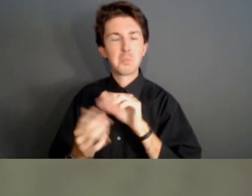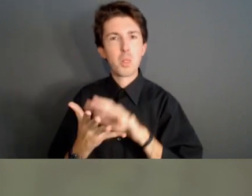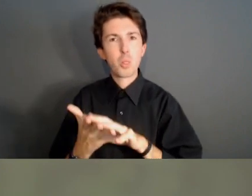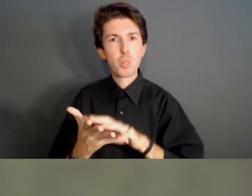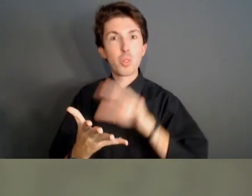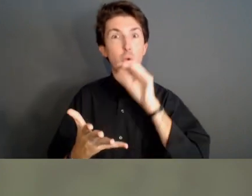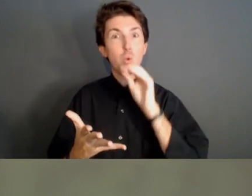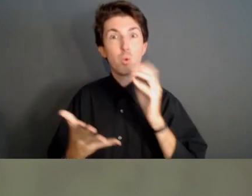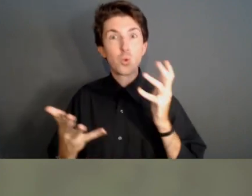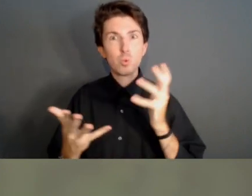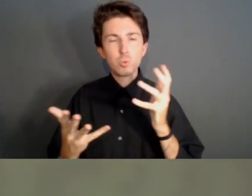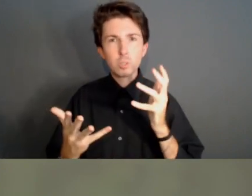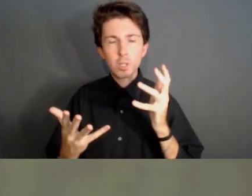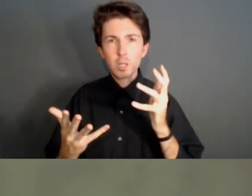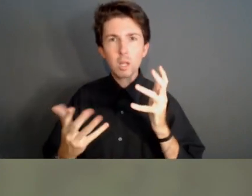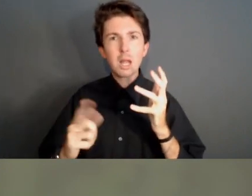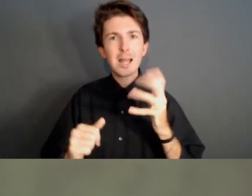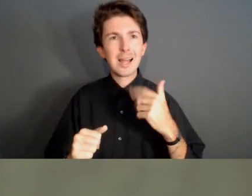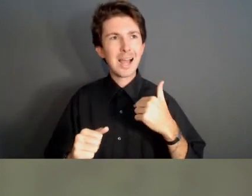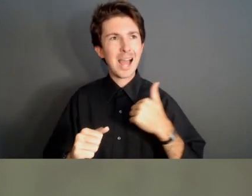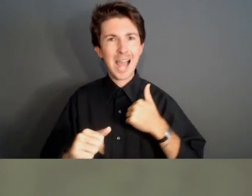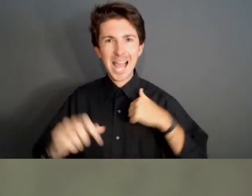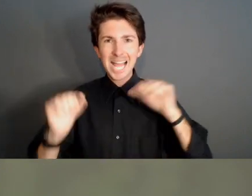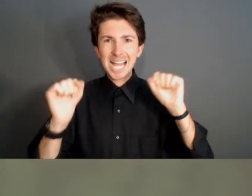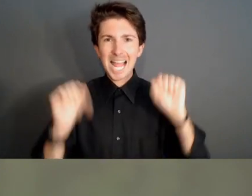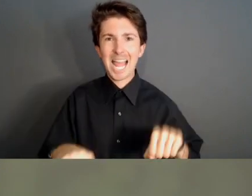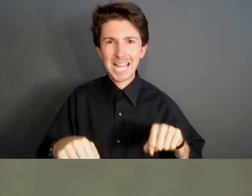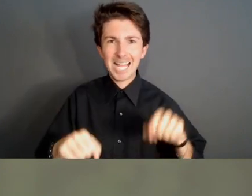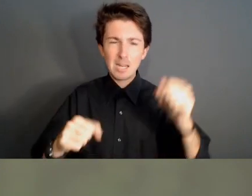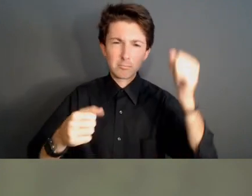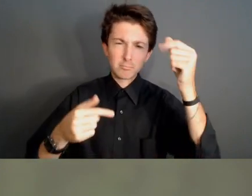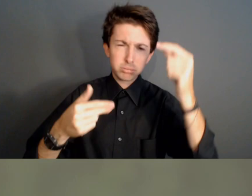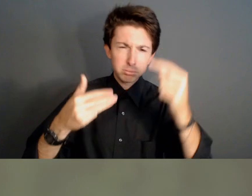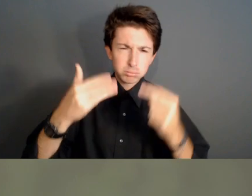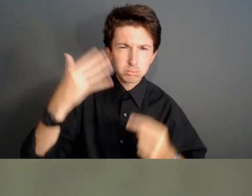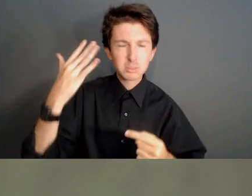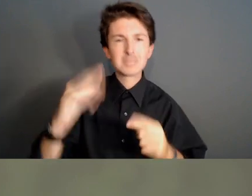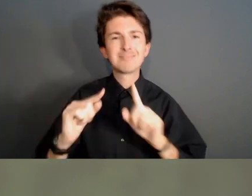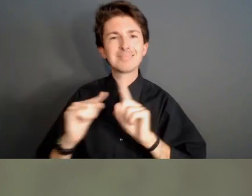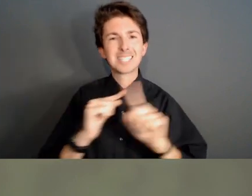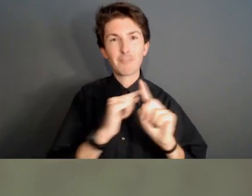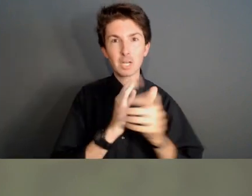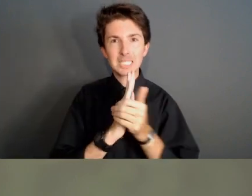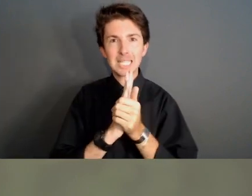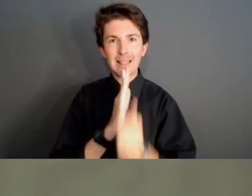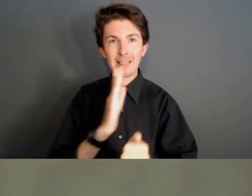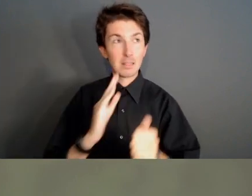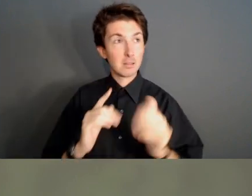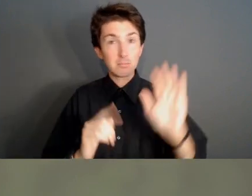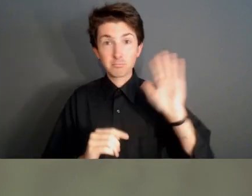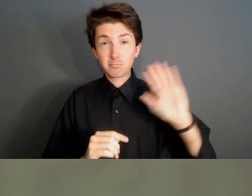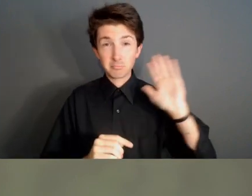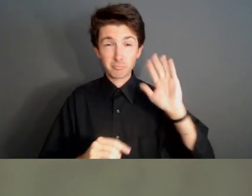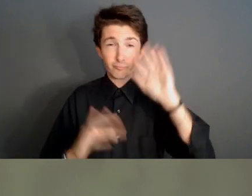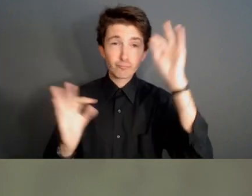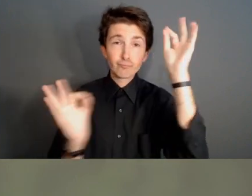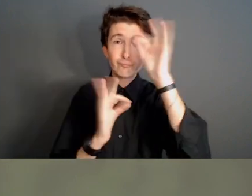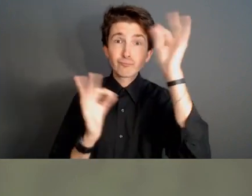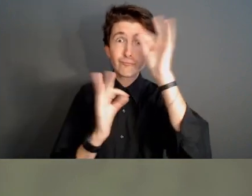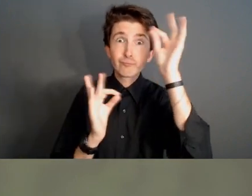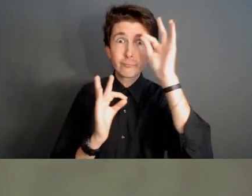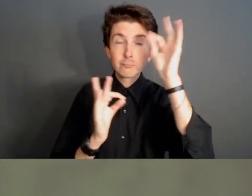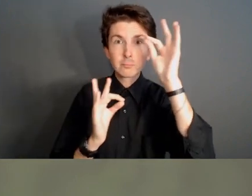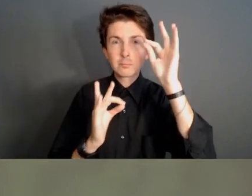learn about what I am capable of skills that I did not know I